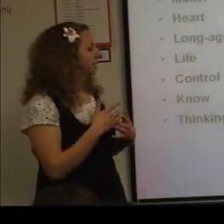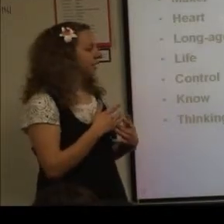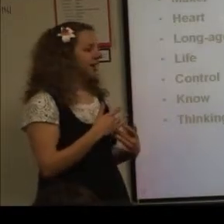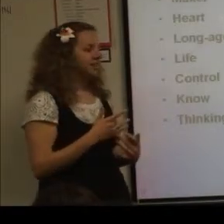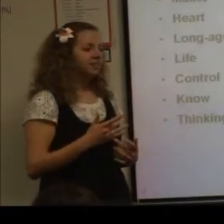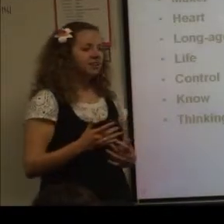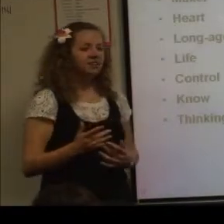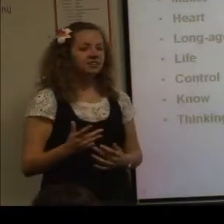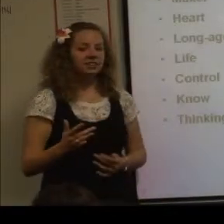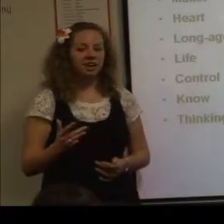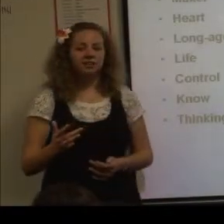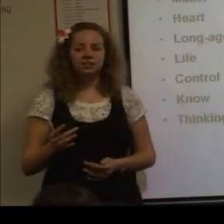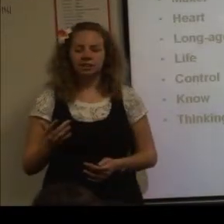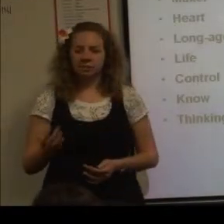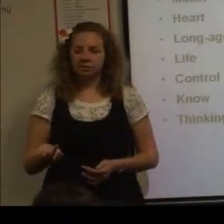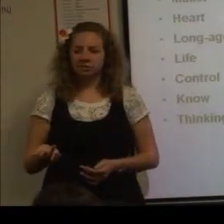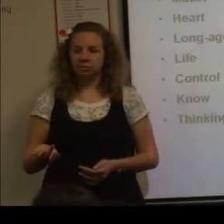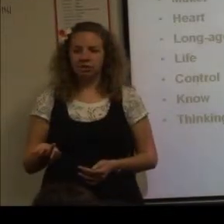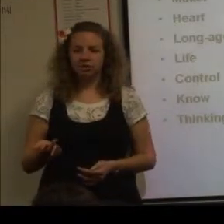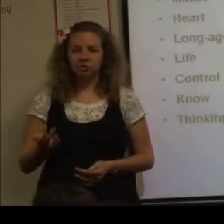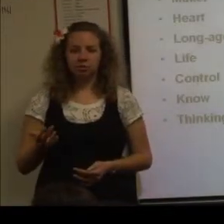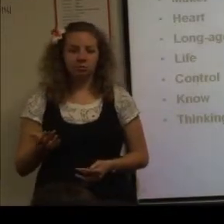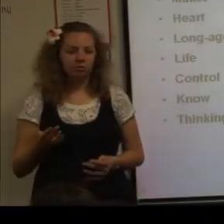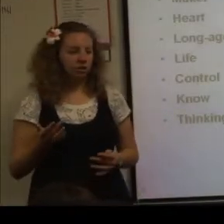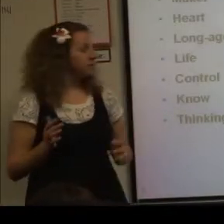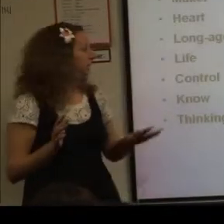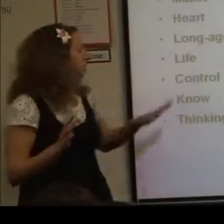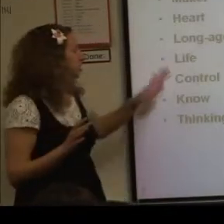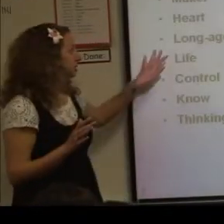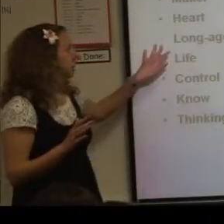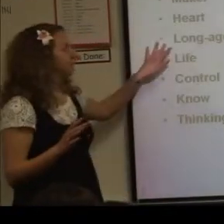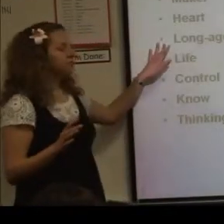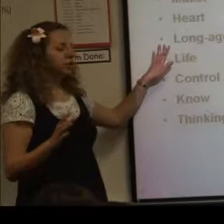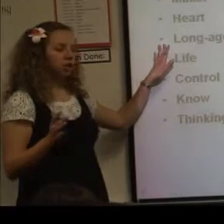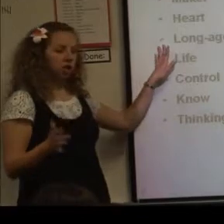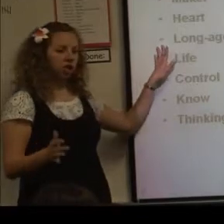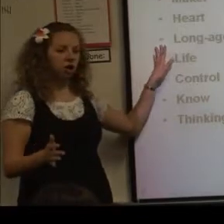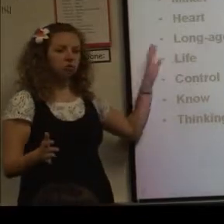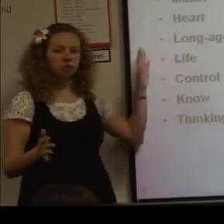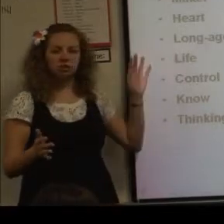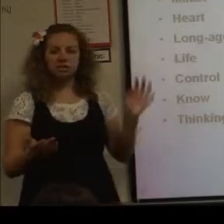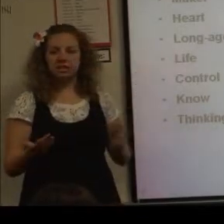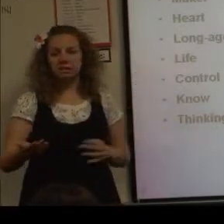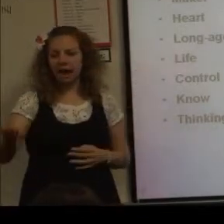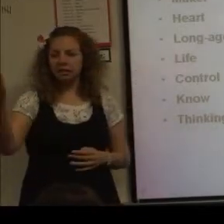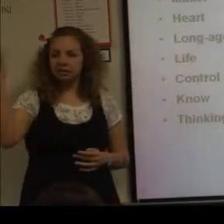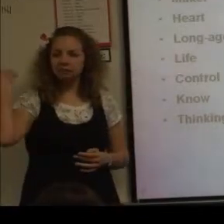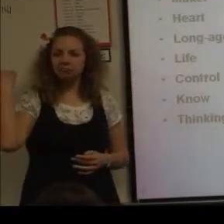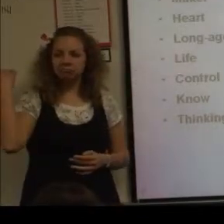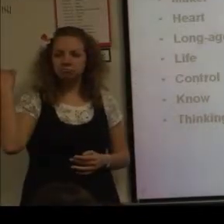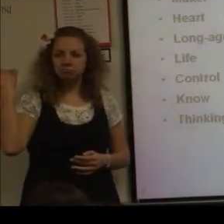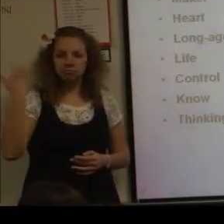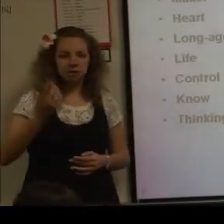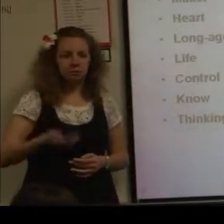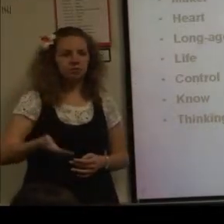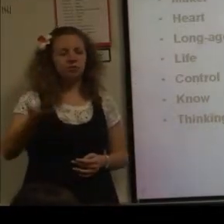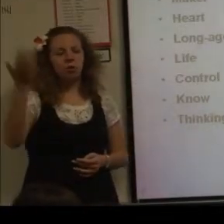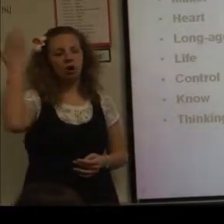Okay, now there's a couple different ways that you can refer, like we talked about, for long ago, you can sign the past. Like before,